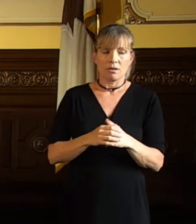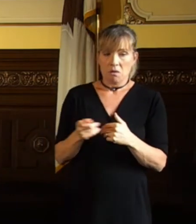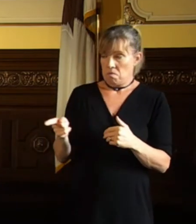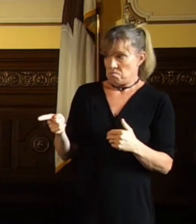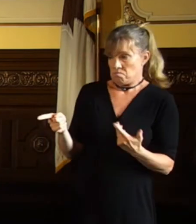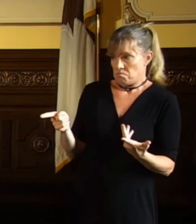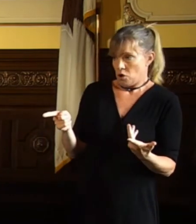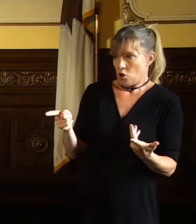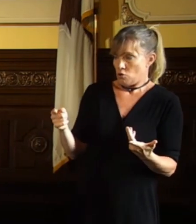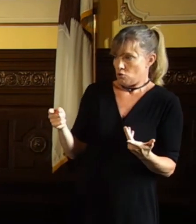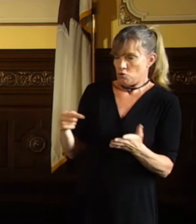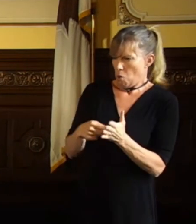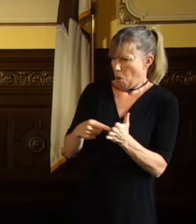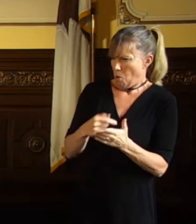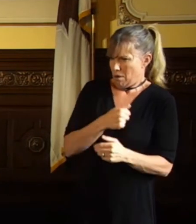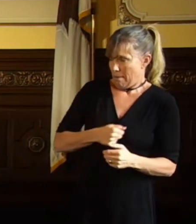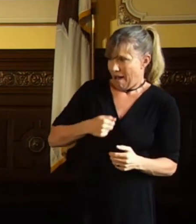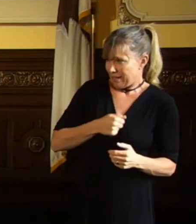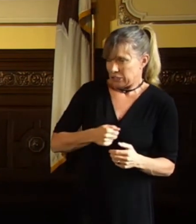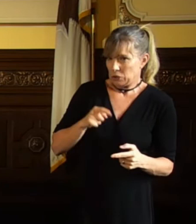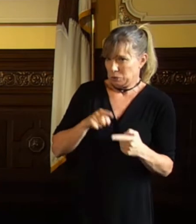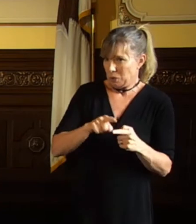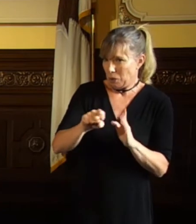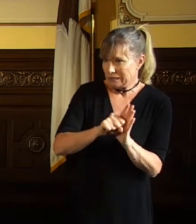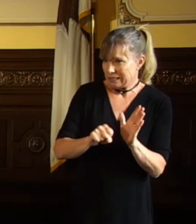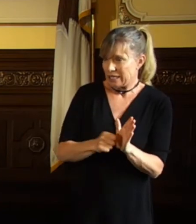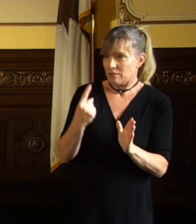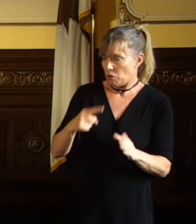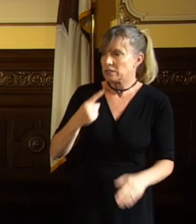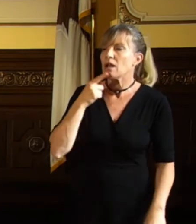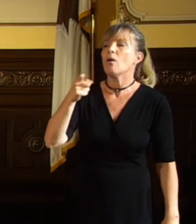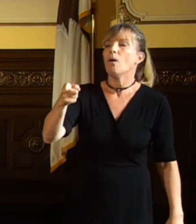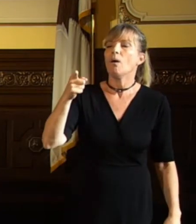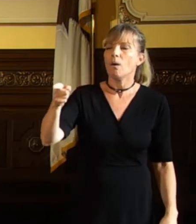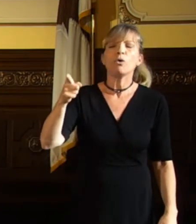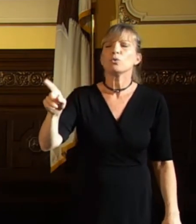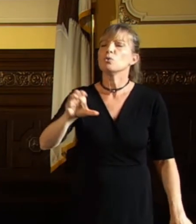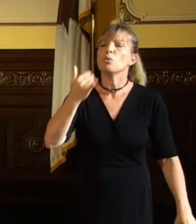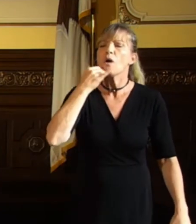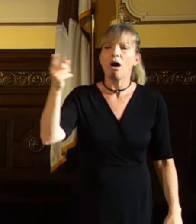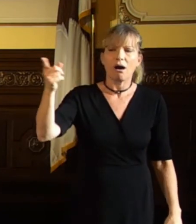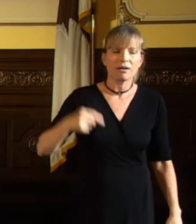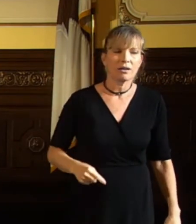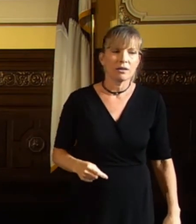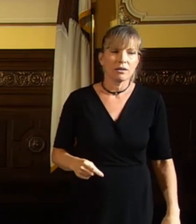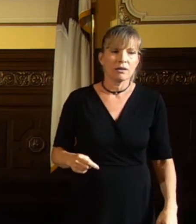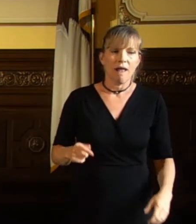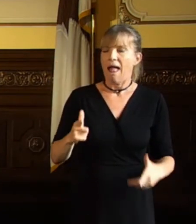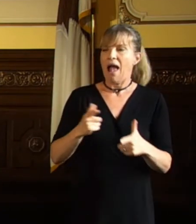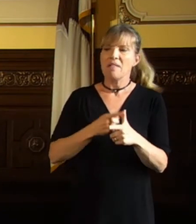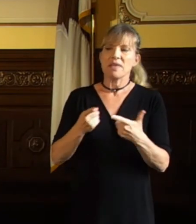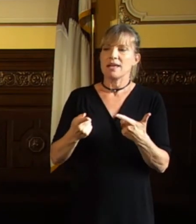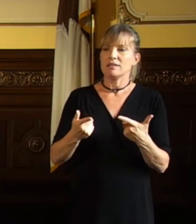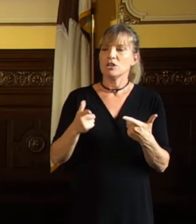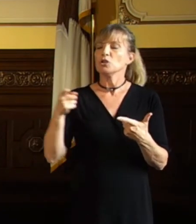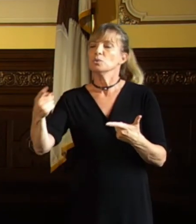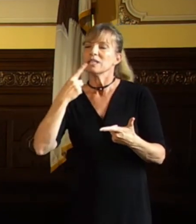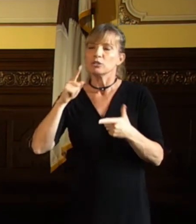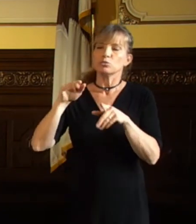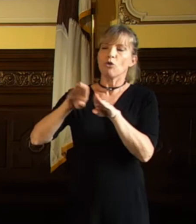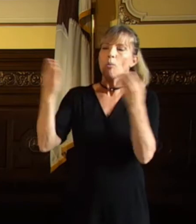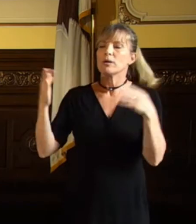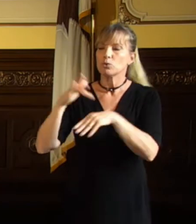do you owe a sort of apology to those states for saying that they're doing this wrong and jumping the gun and reopening their